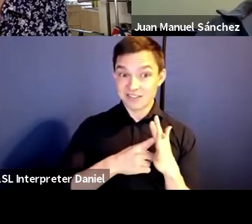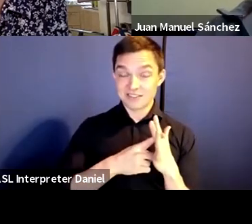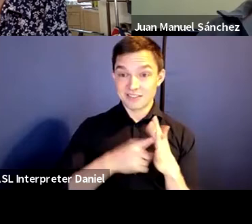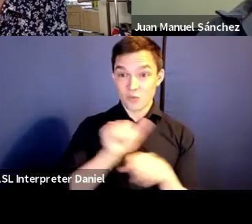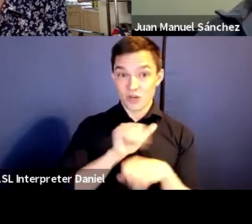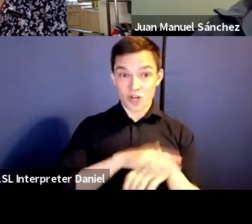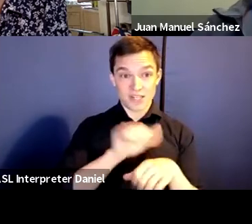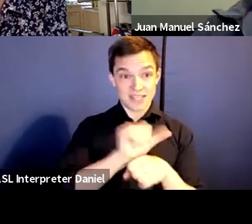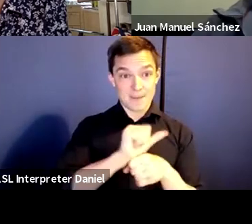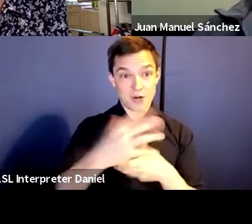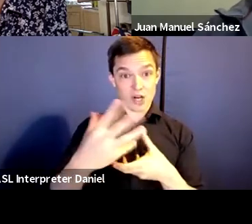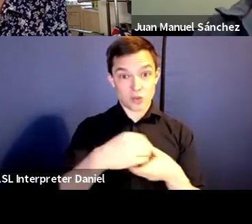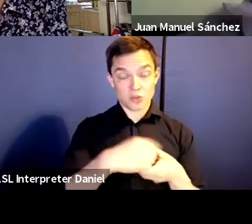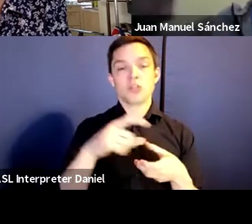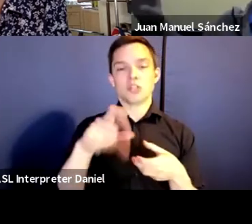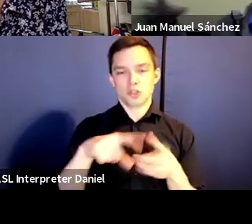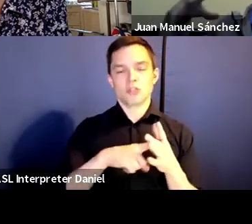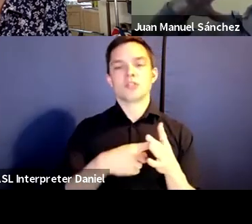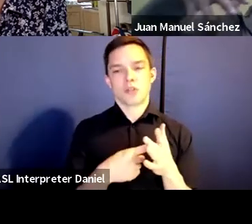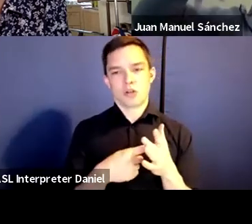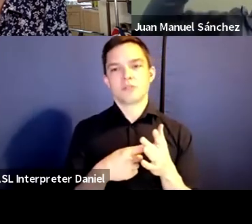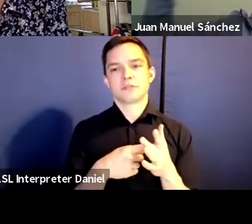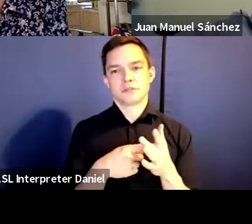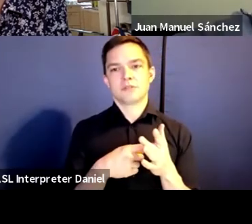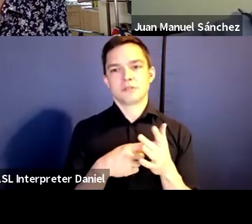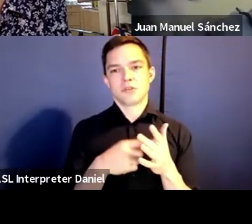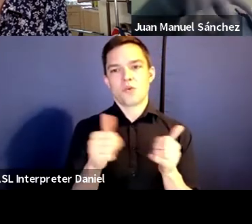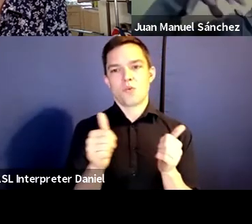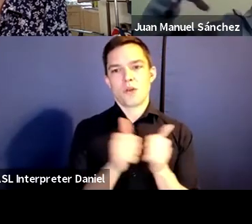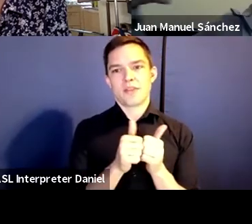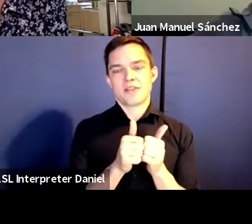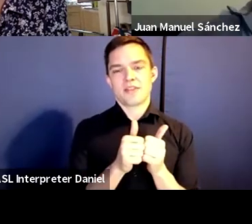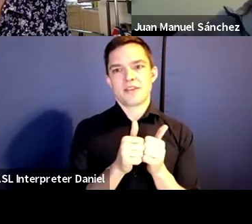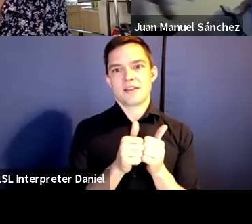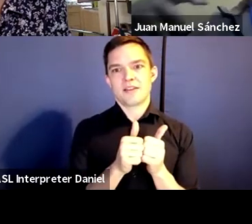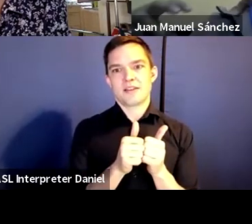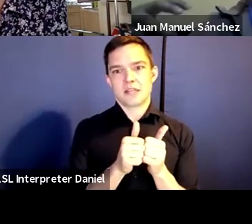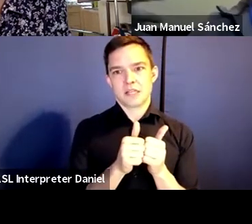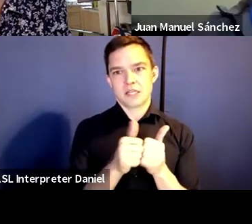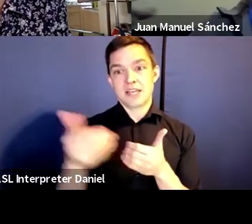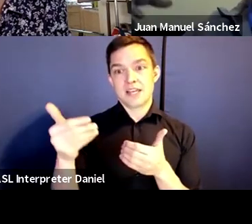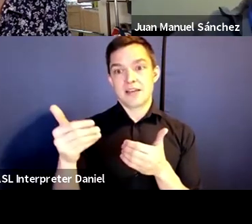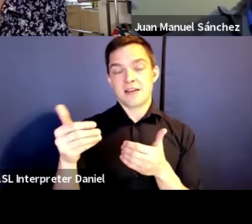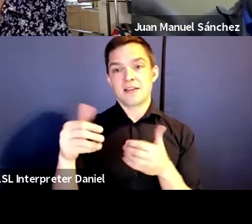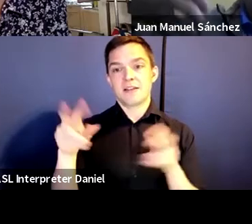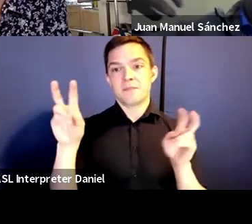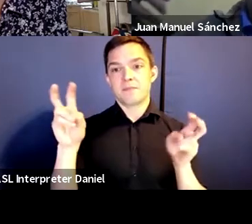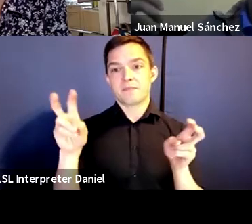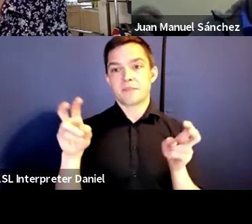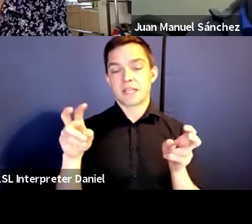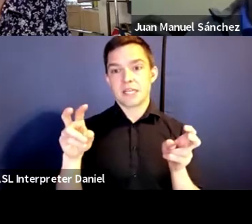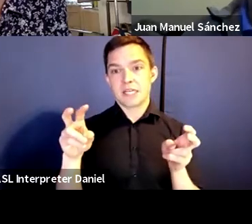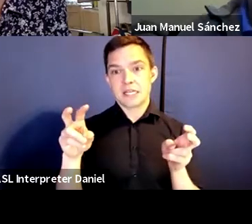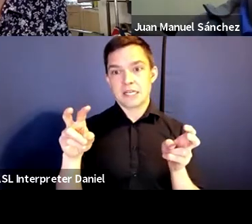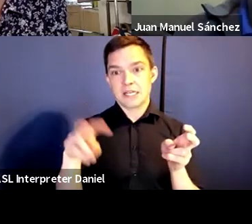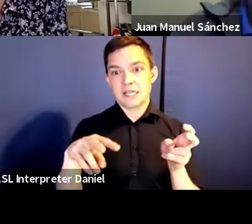labor inclusion, we should start working with the environment, so we can change the environment and the environment can open